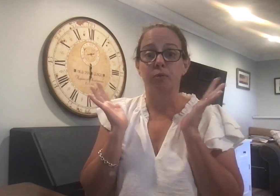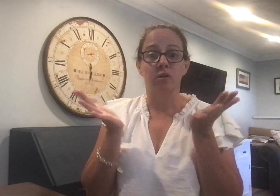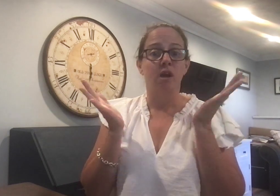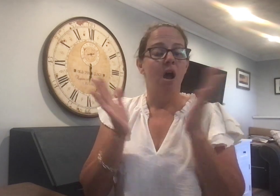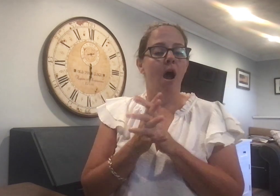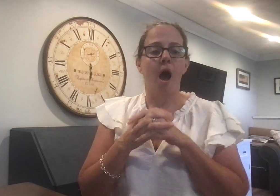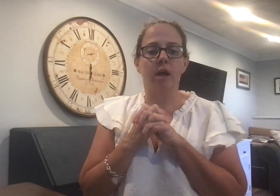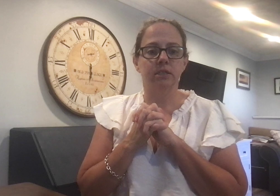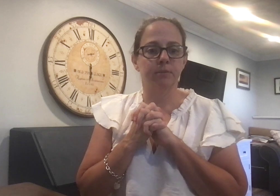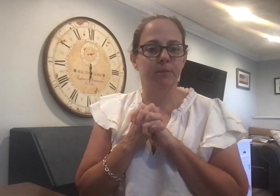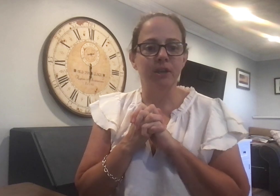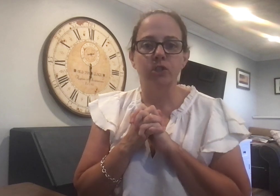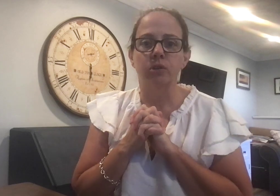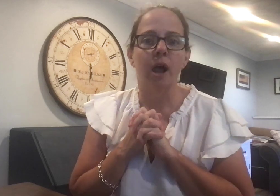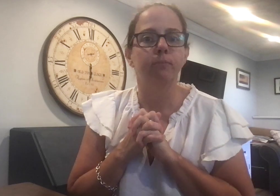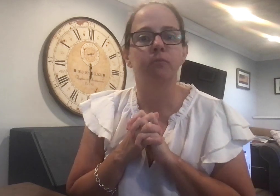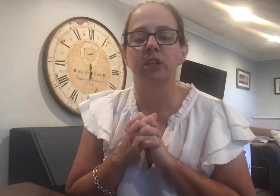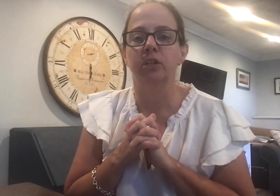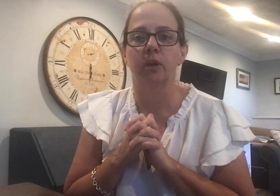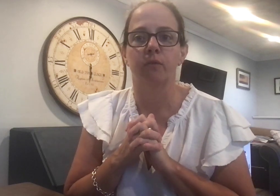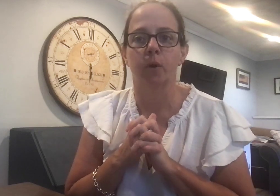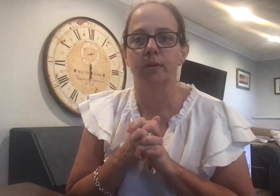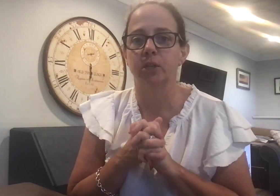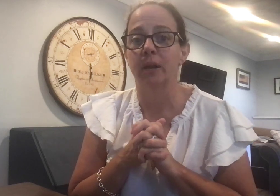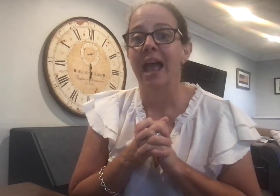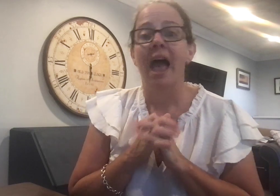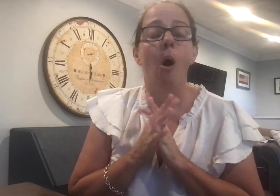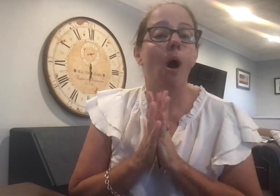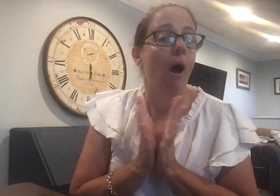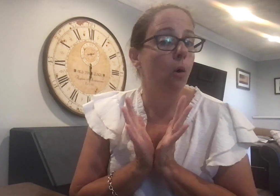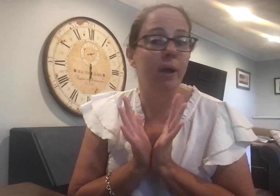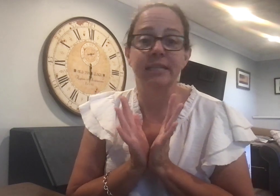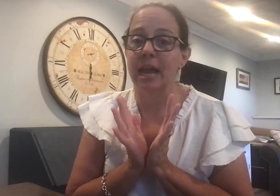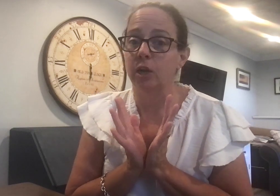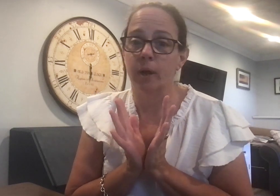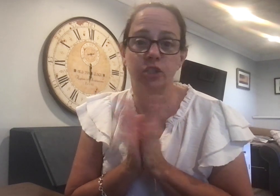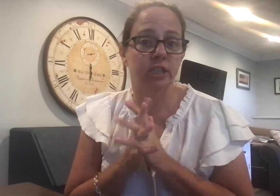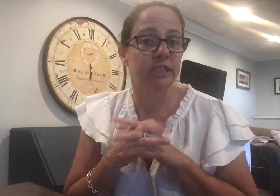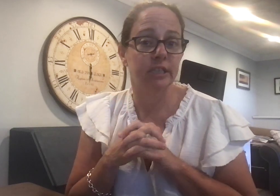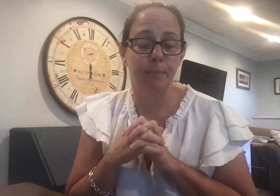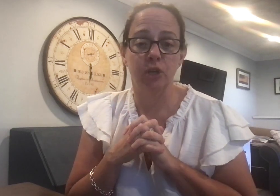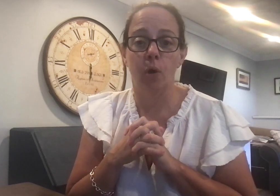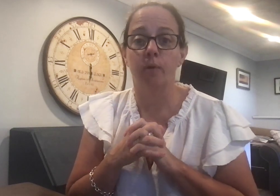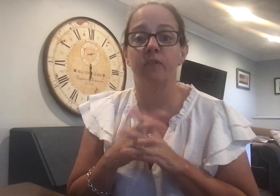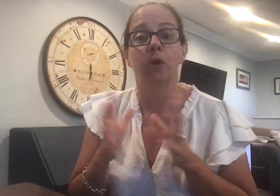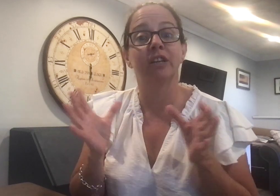super awesome semester. I'm really looking forward to it. Always, any questions, let me know. If you guys